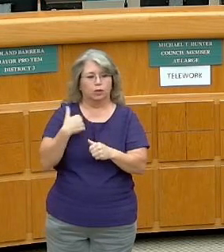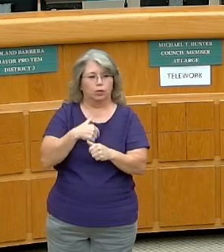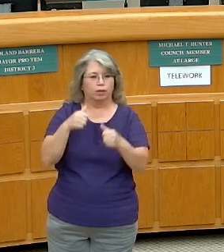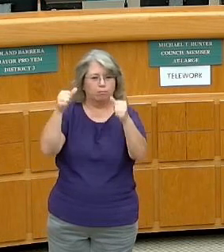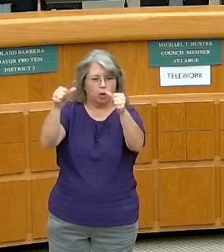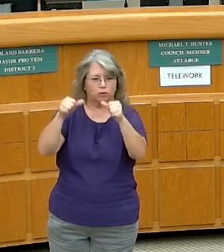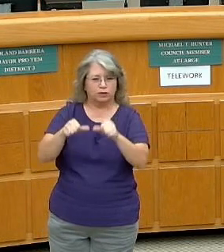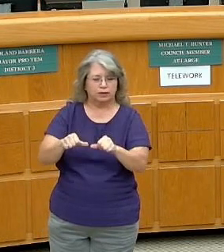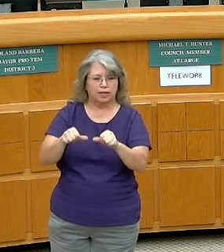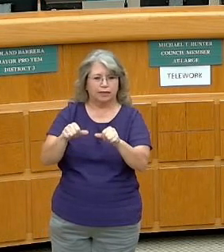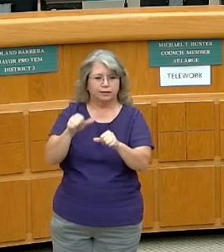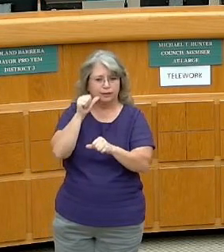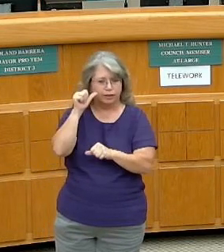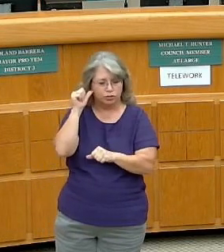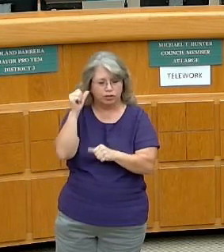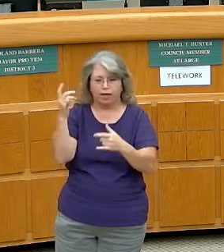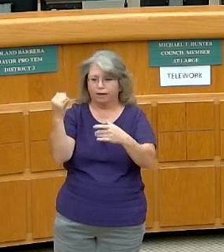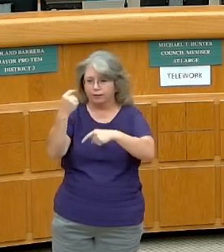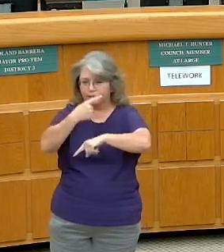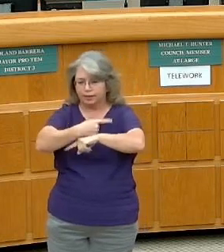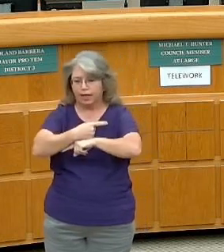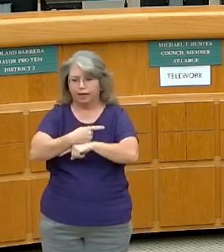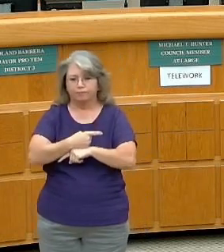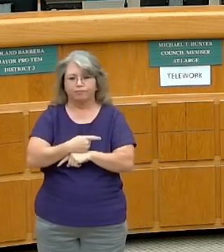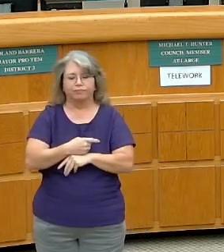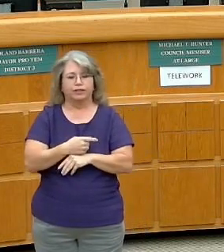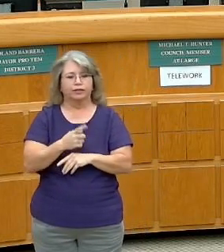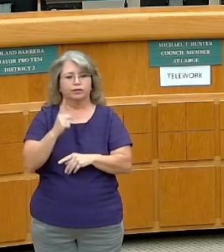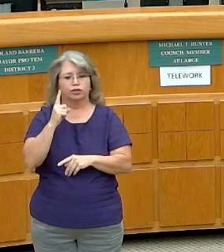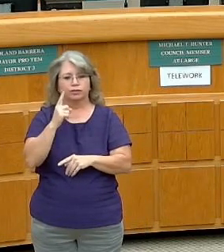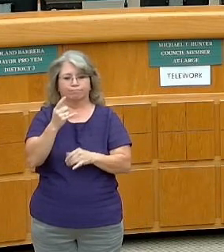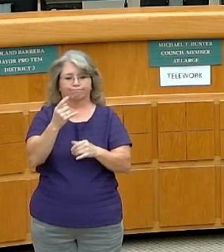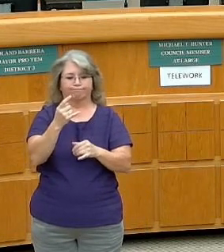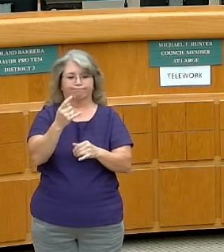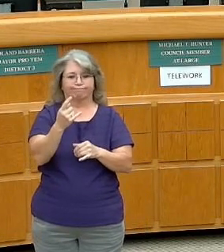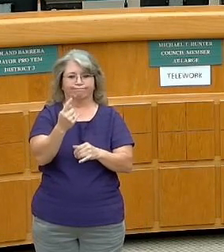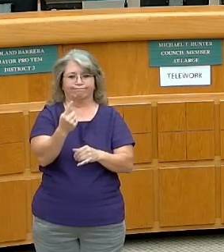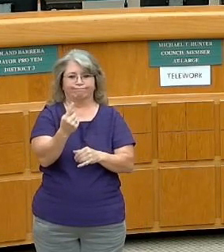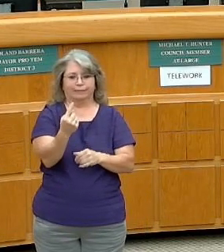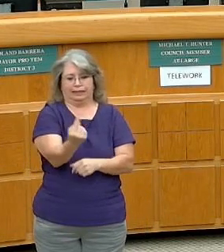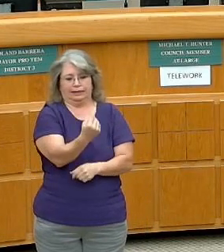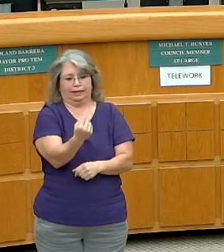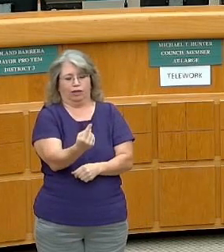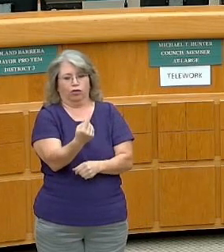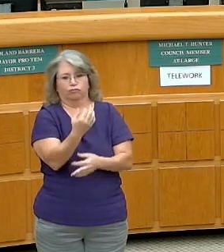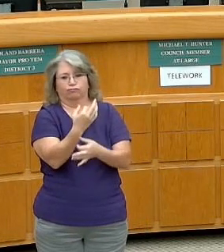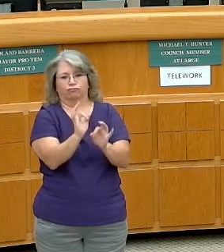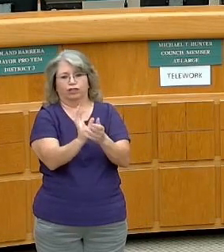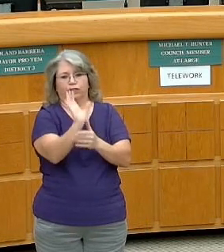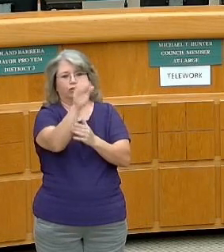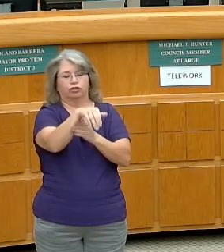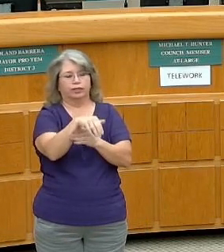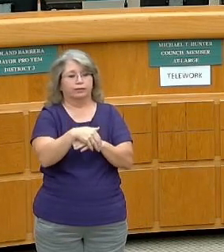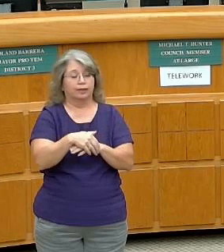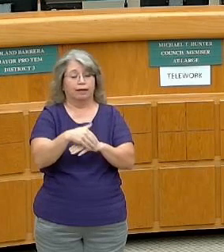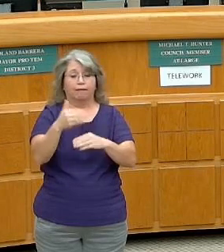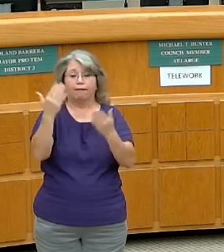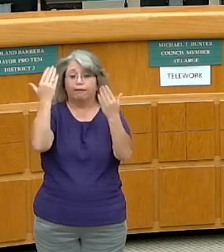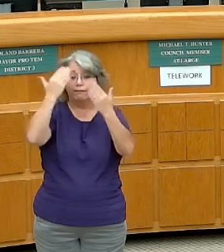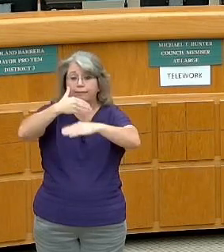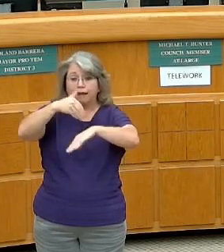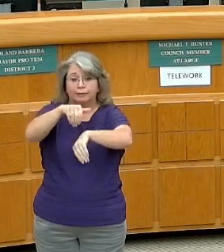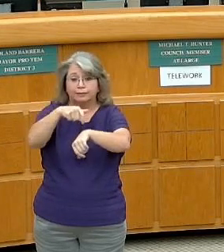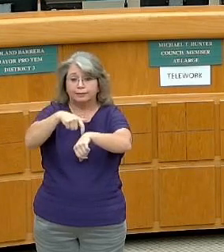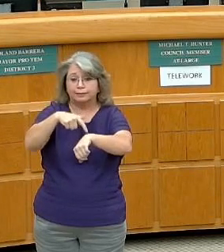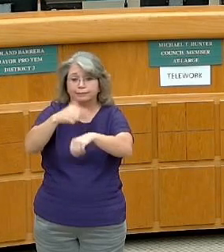today. Free shooting is the only allowed thing to take place in the courts. No lights, no nighttime lighting